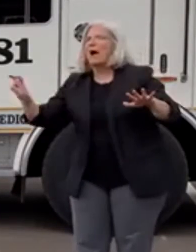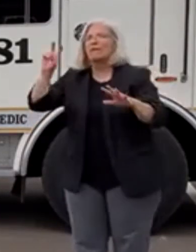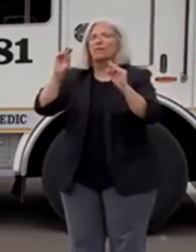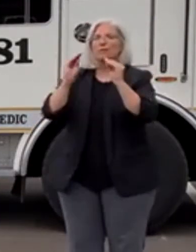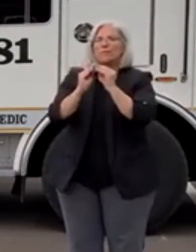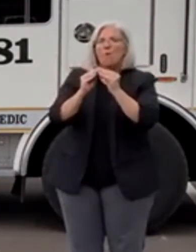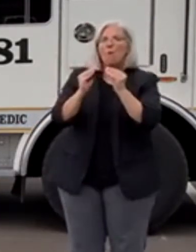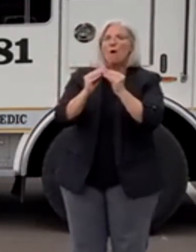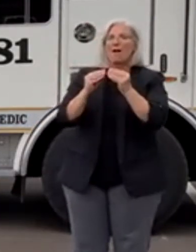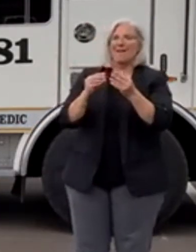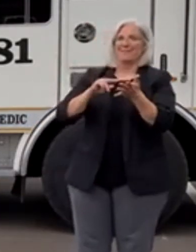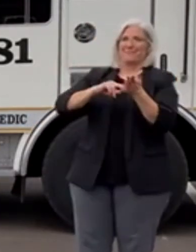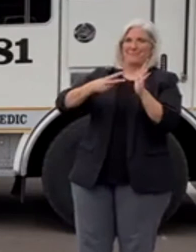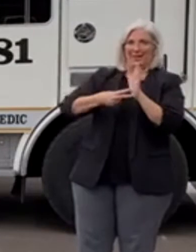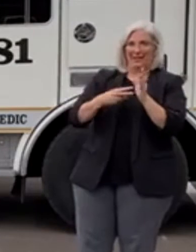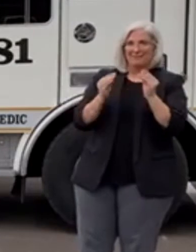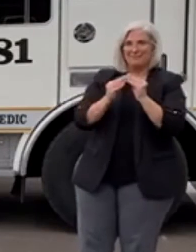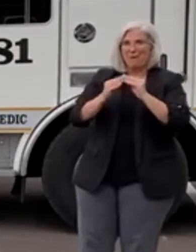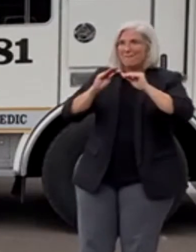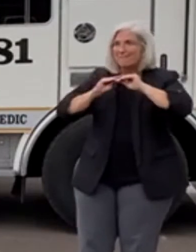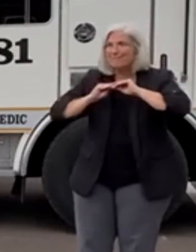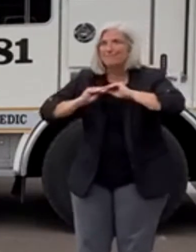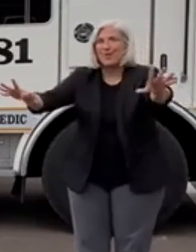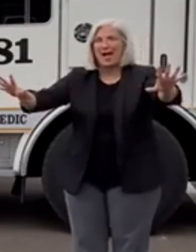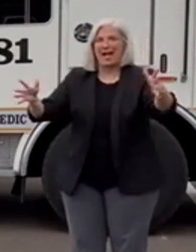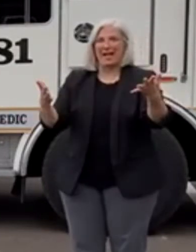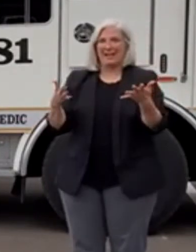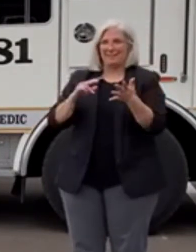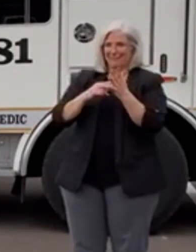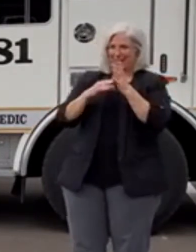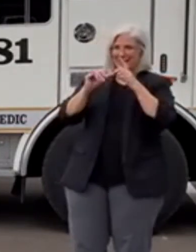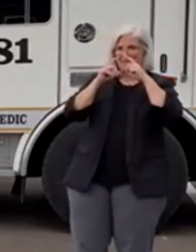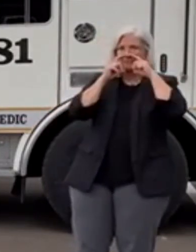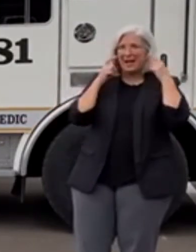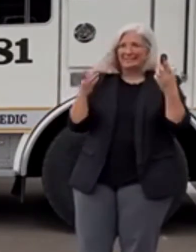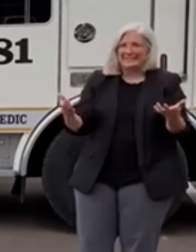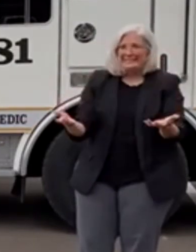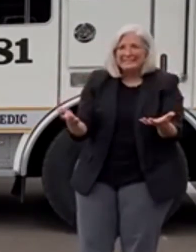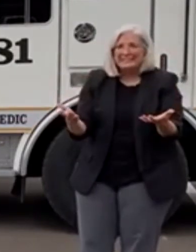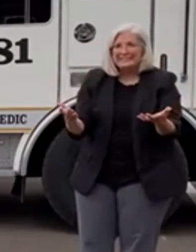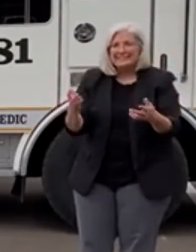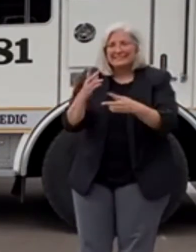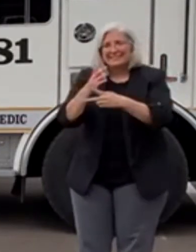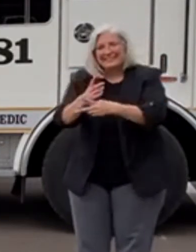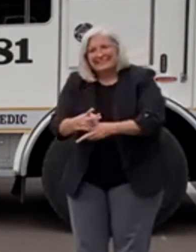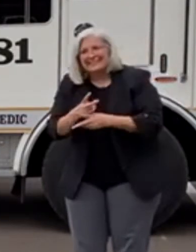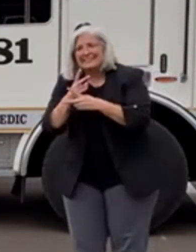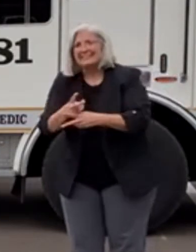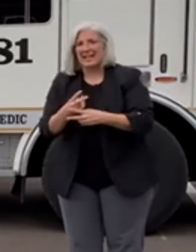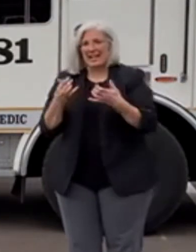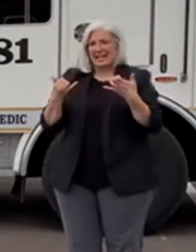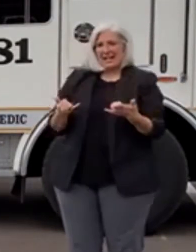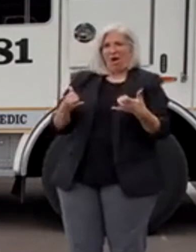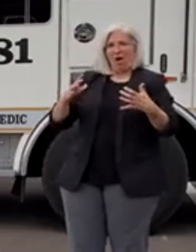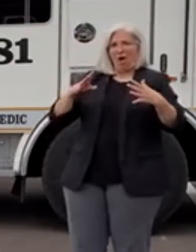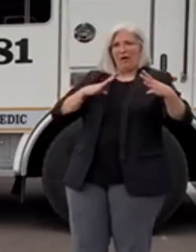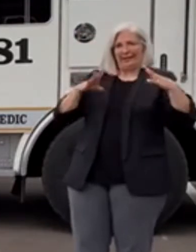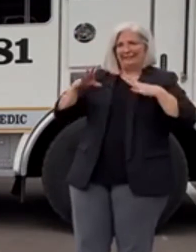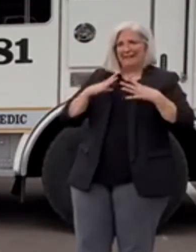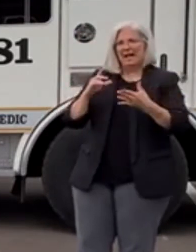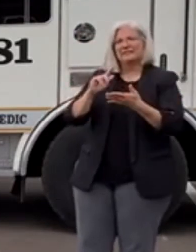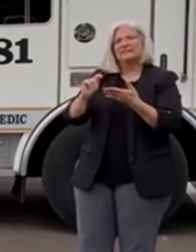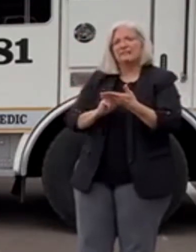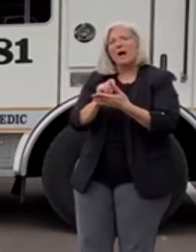and that's not good. We need to take this time, this holiday season, to just stay at home with our